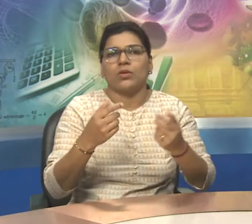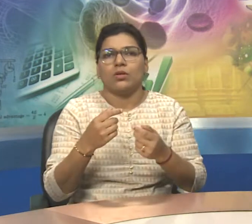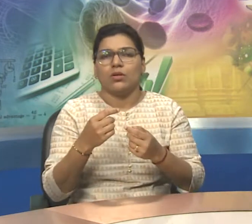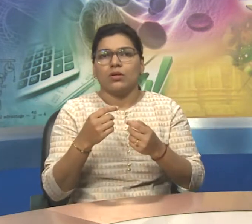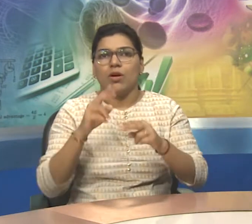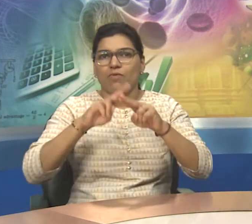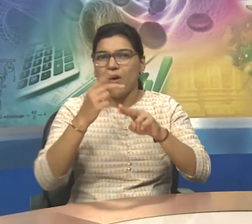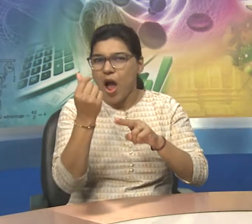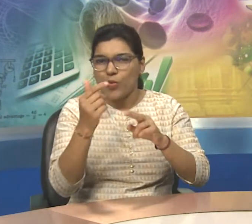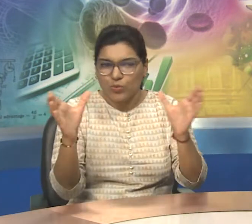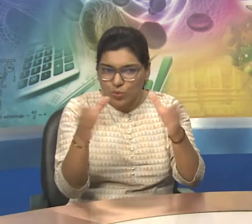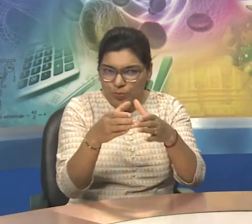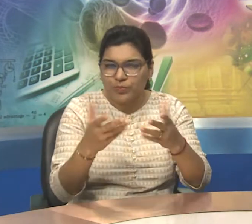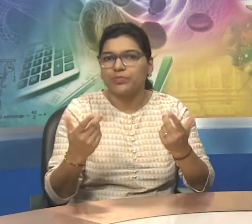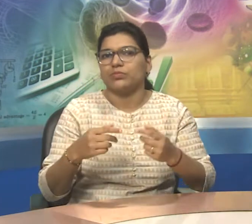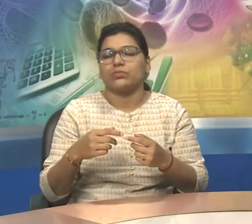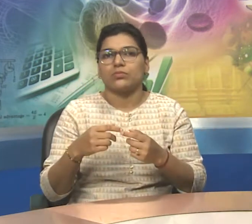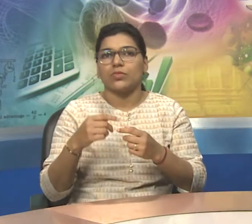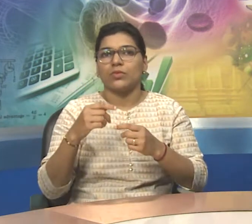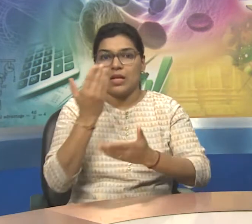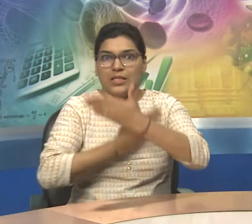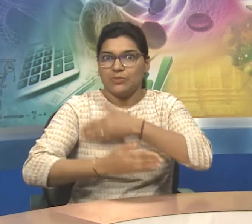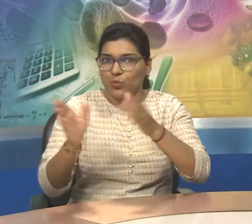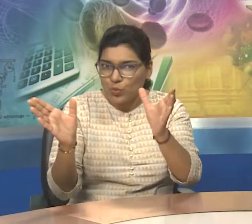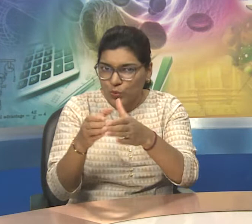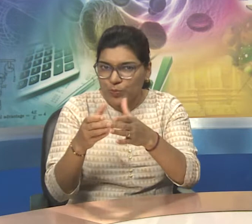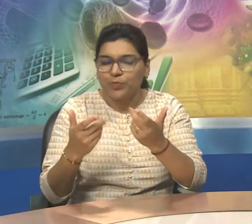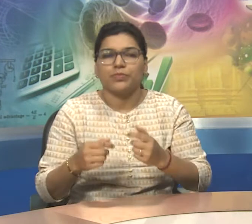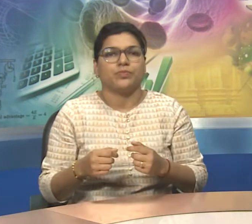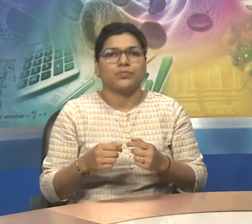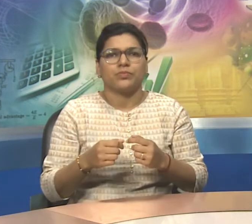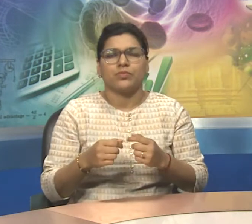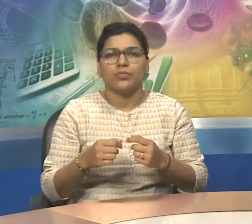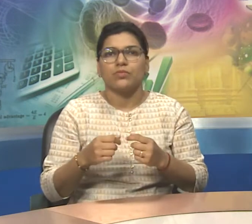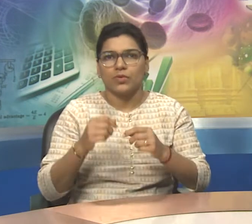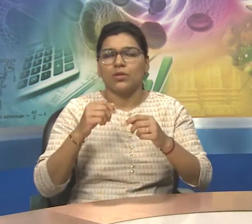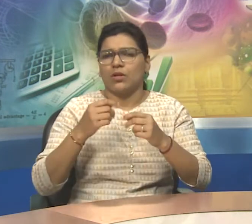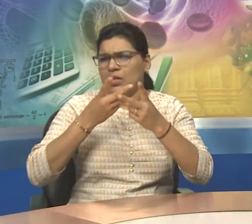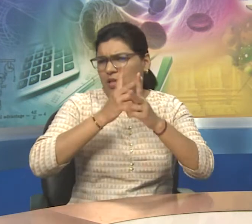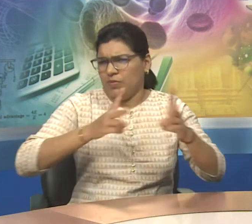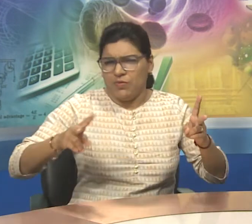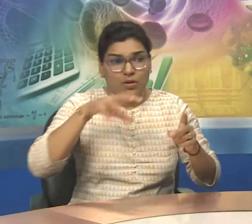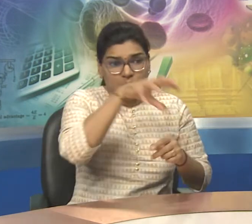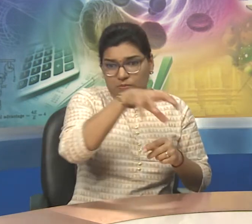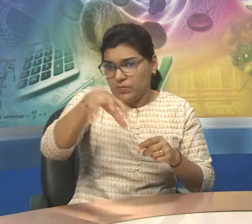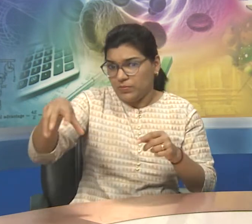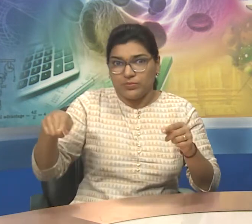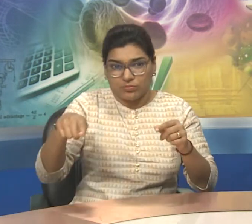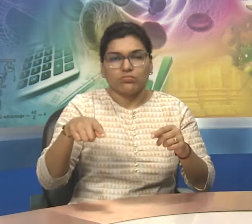of different power sit together and discuss various things such as